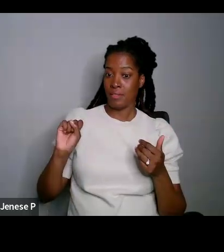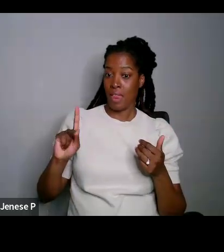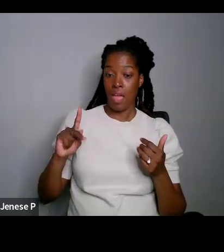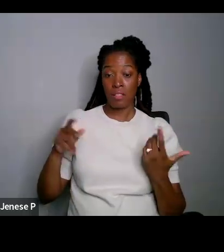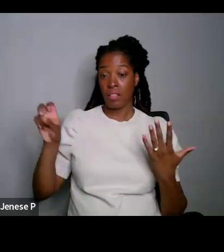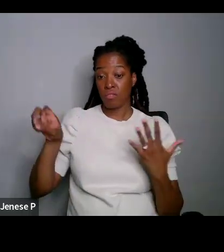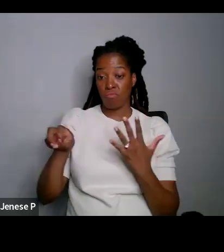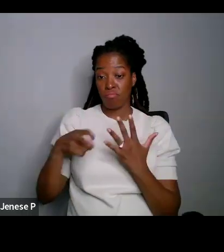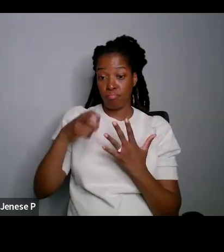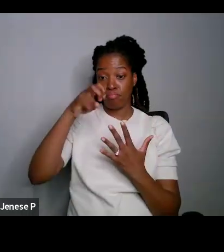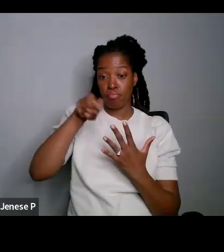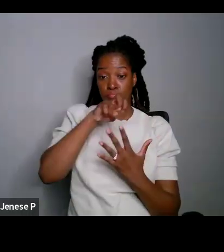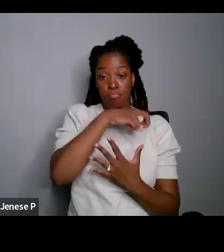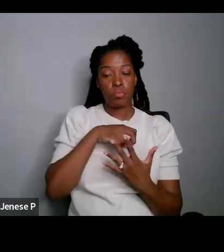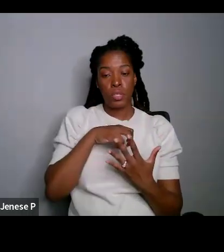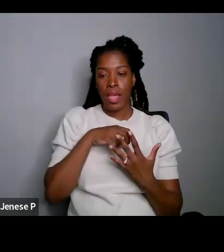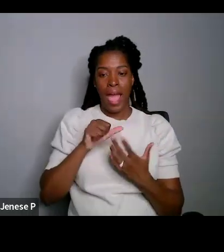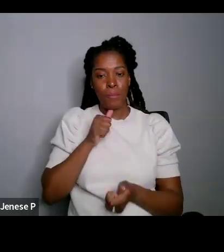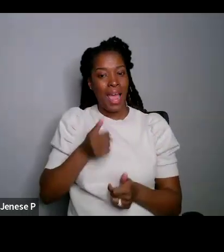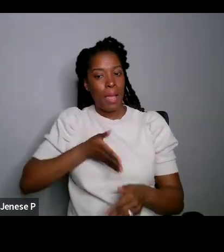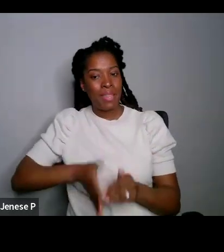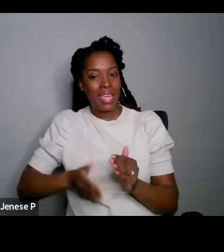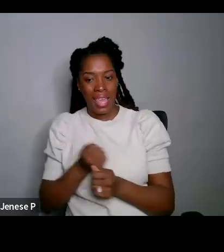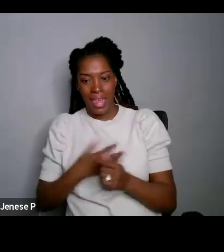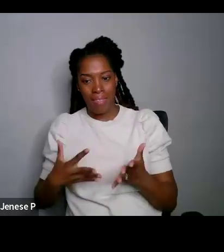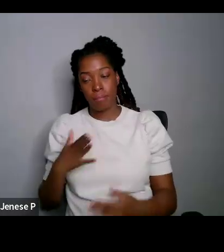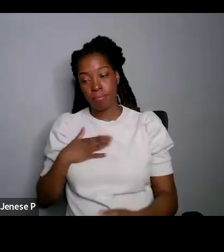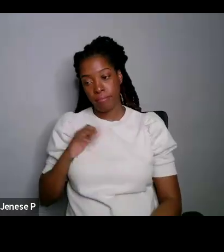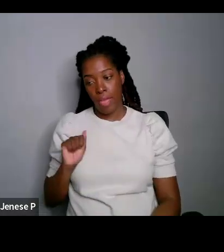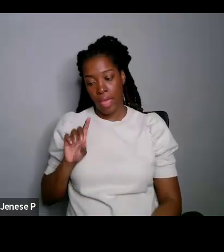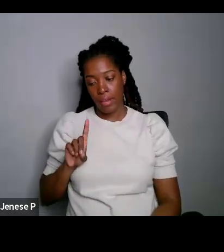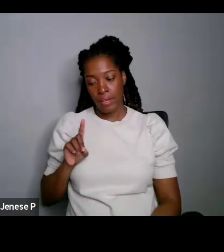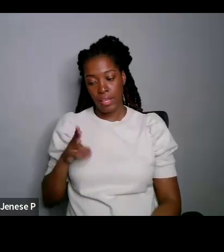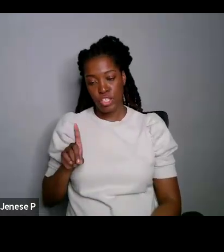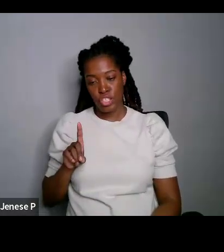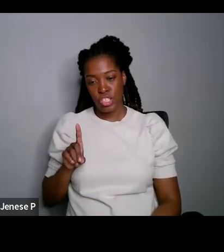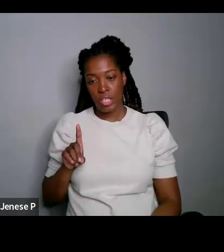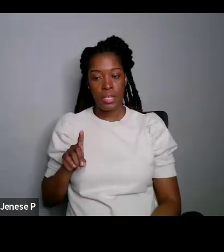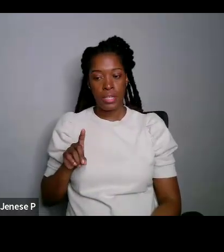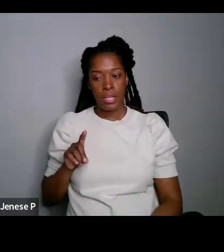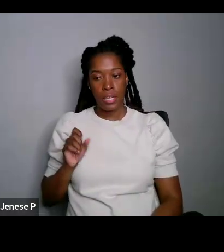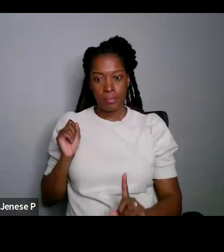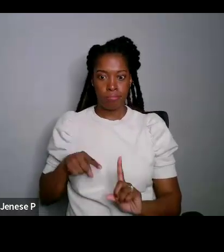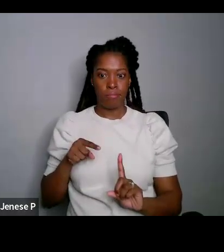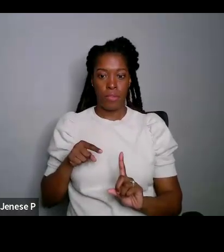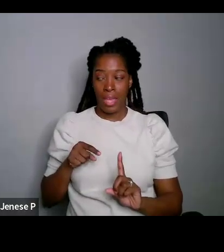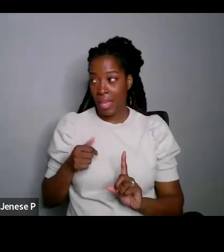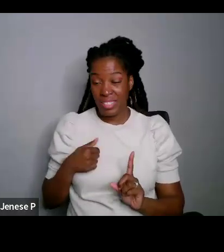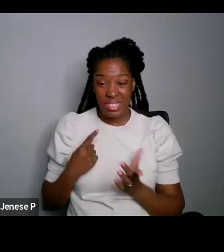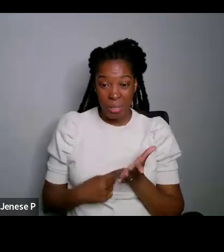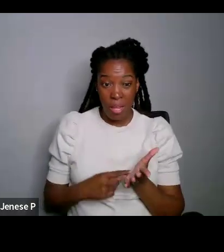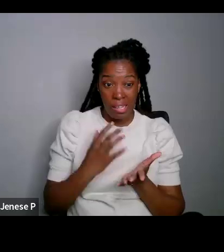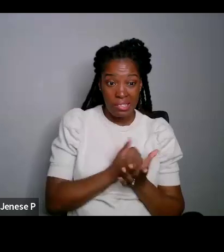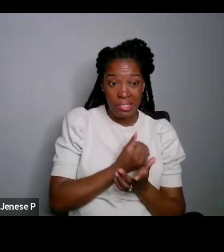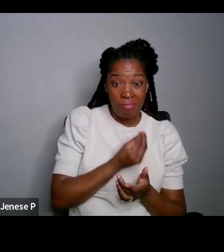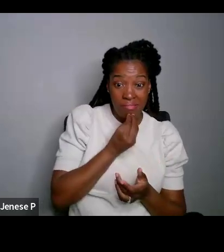of the tasks, right? That's when my ADHD kicks in. I might eat chocolate. Anybody else go to junk food when